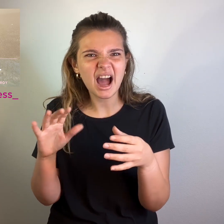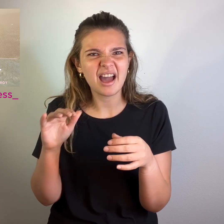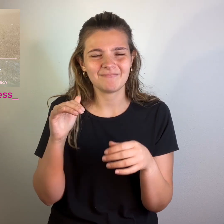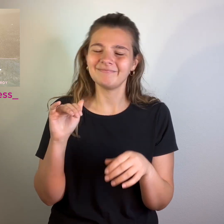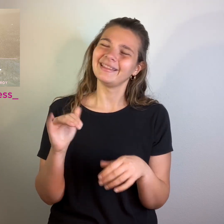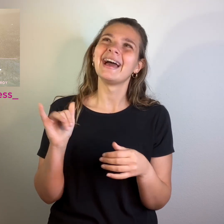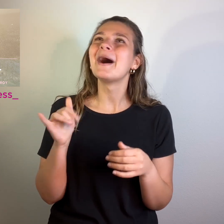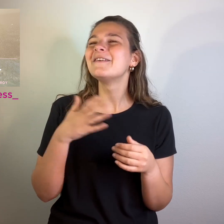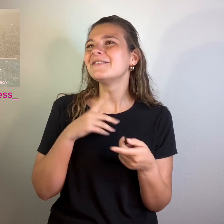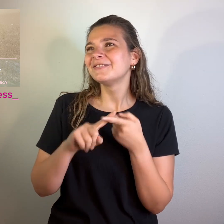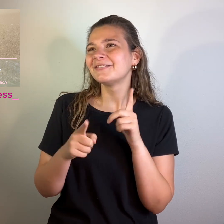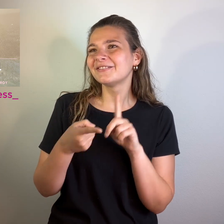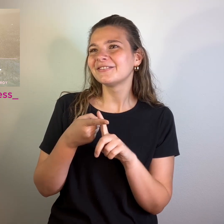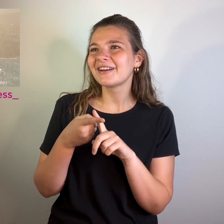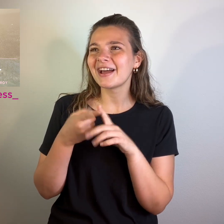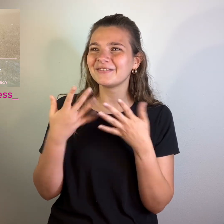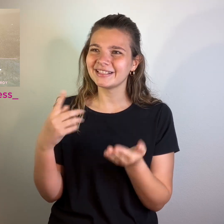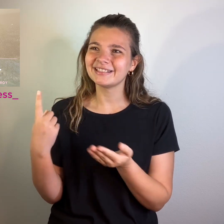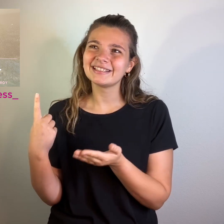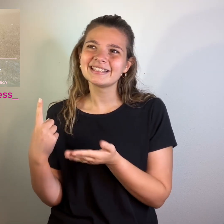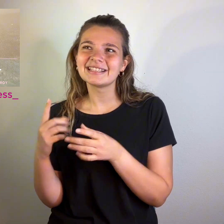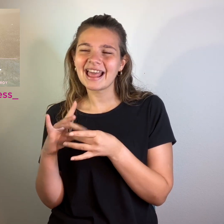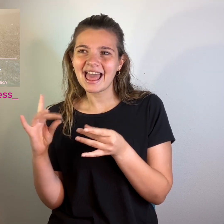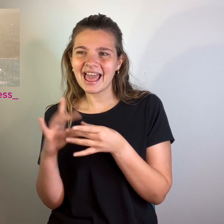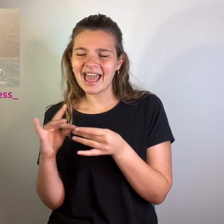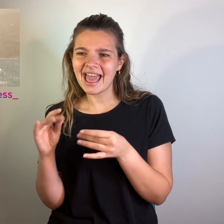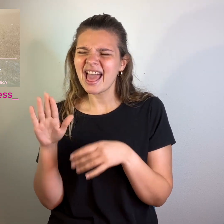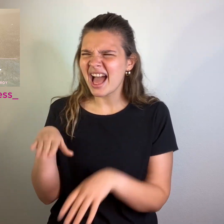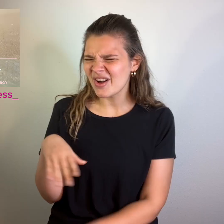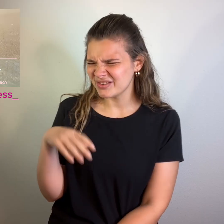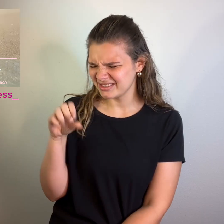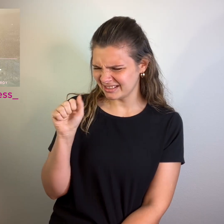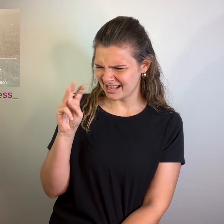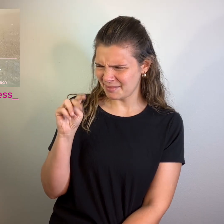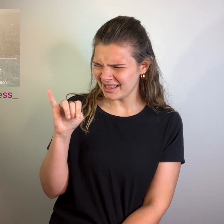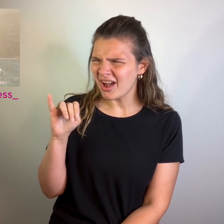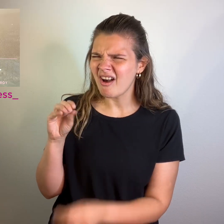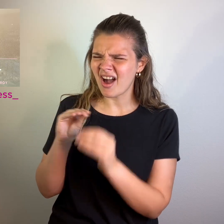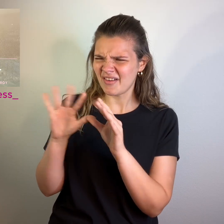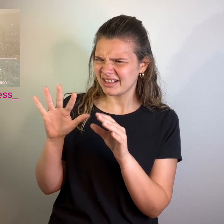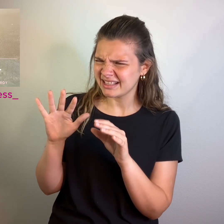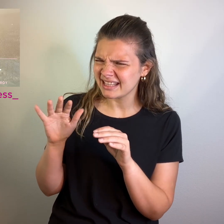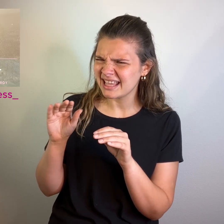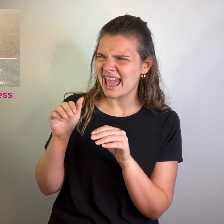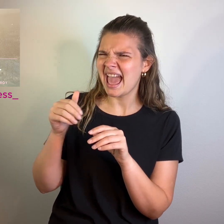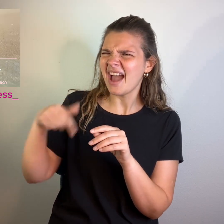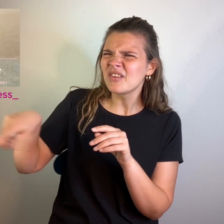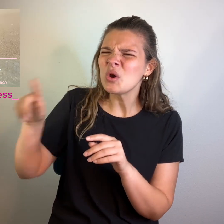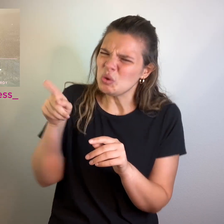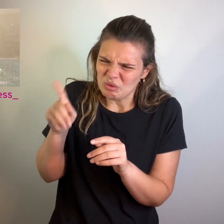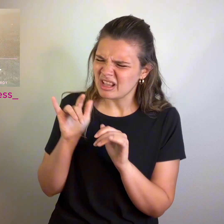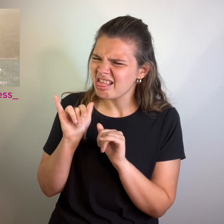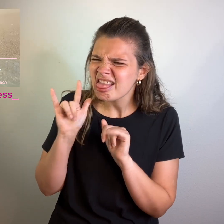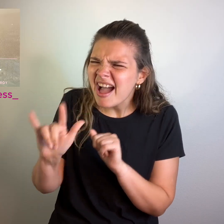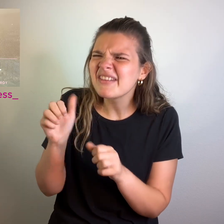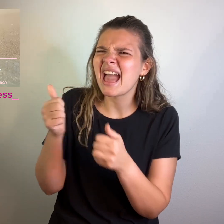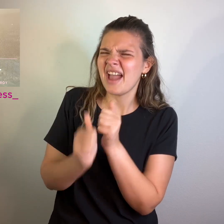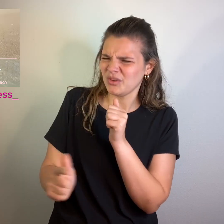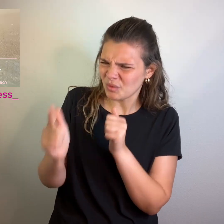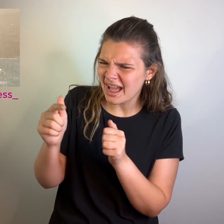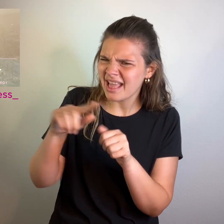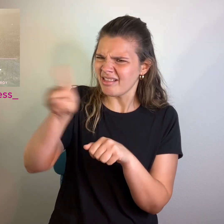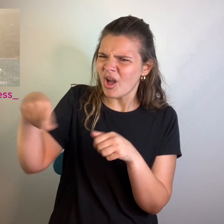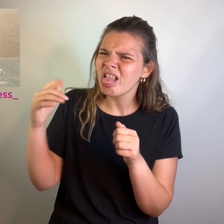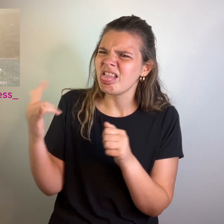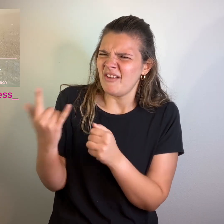yoga in the park this weekend was, Sami, obviously you're going to love everybody and everybody's going to love you because you're fun. You have a good time. So you have a